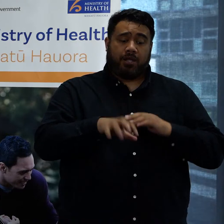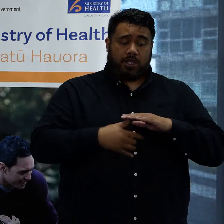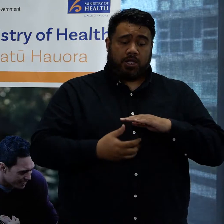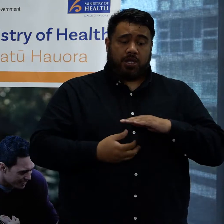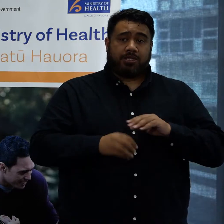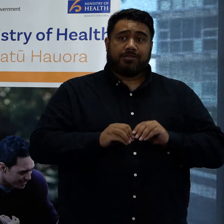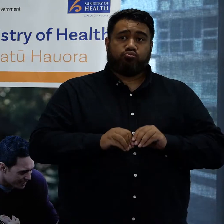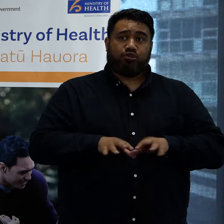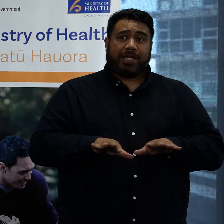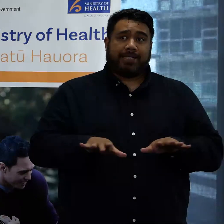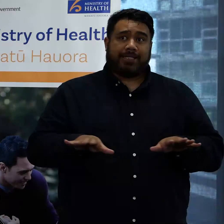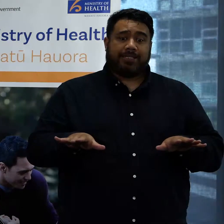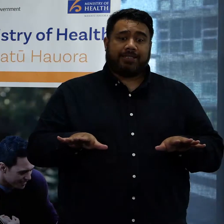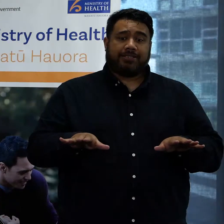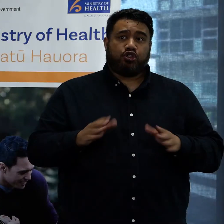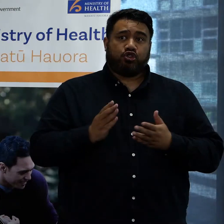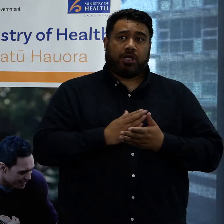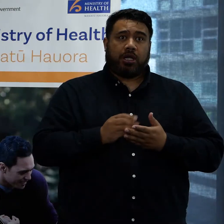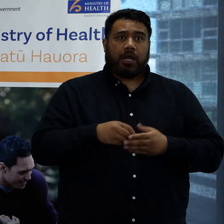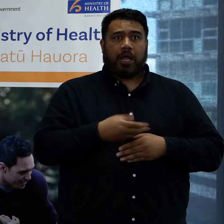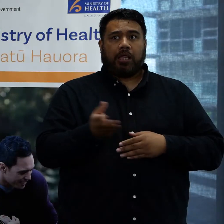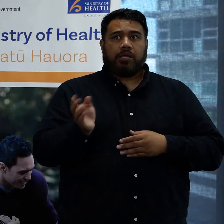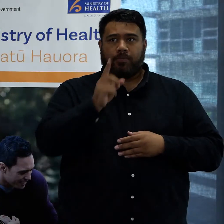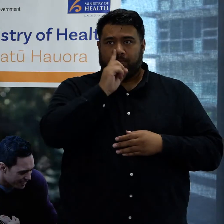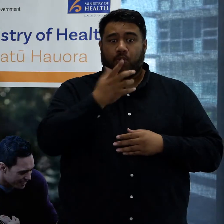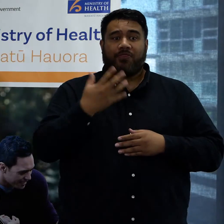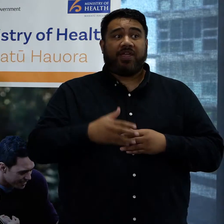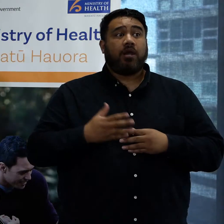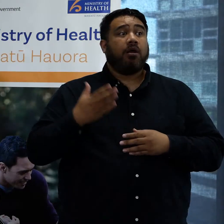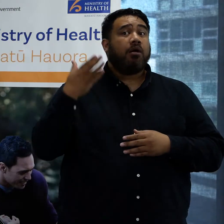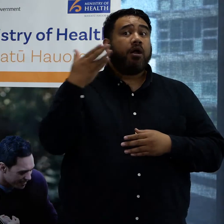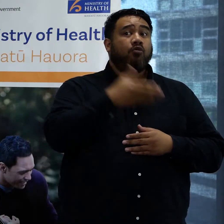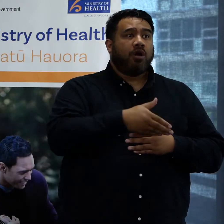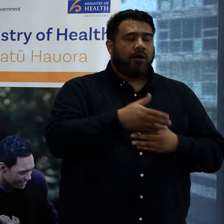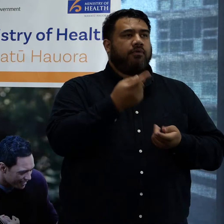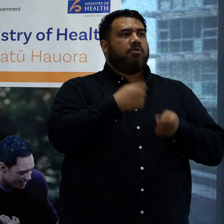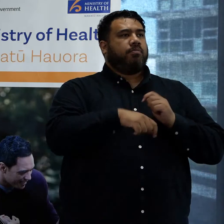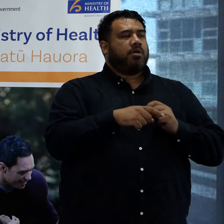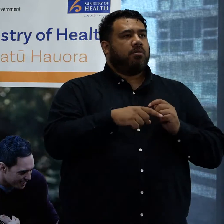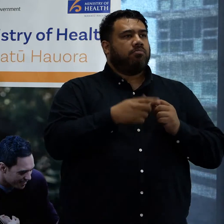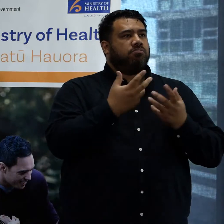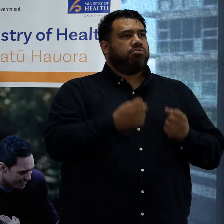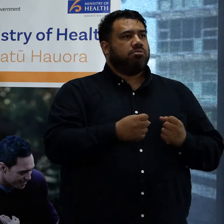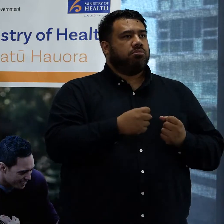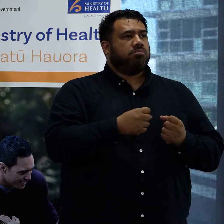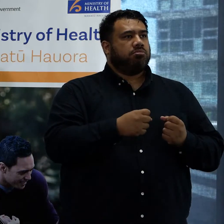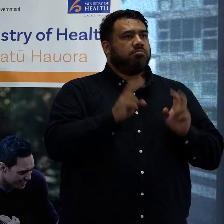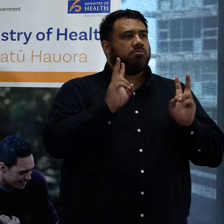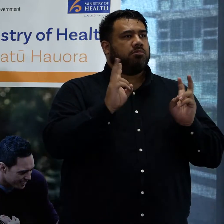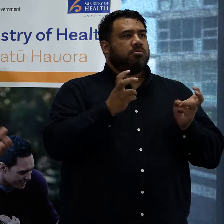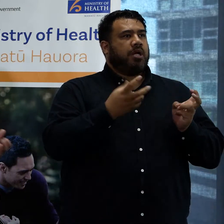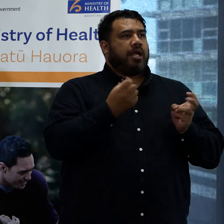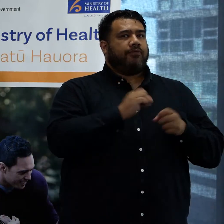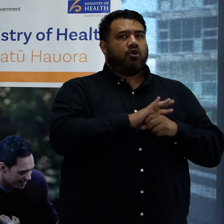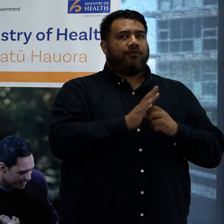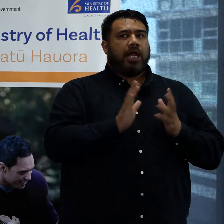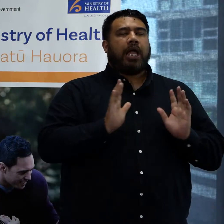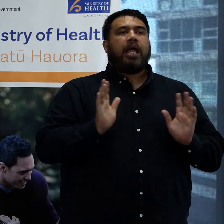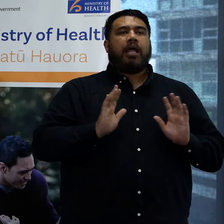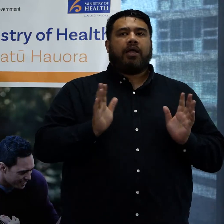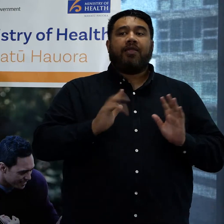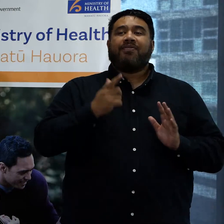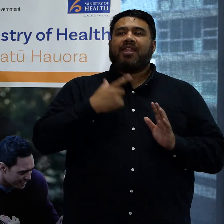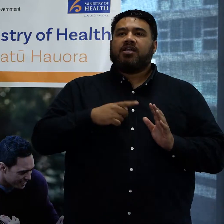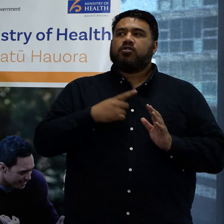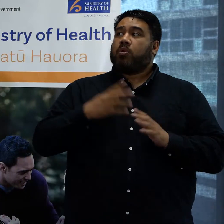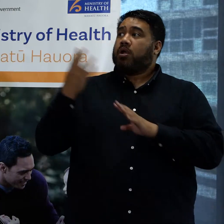or potentially become positive inside the managed isolation facility. So we treat everybody the same, regardless of whether they've had